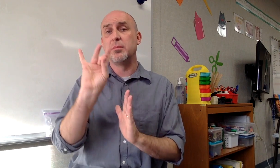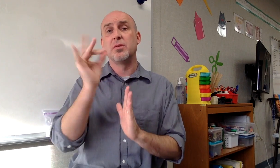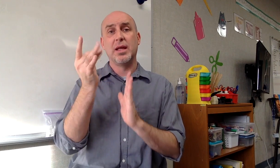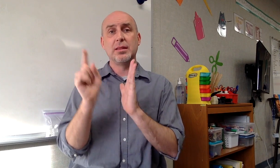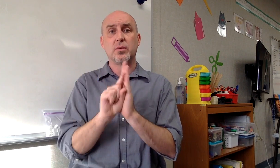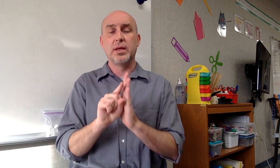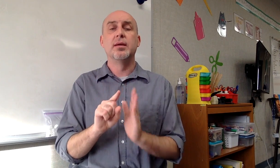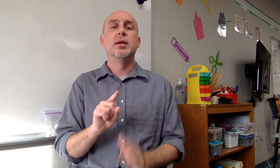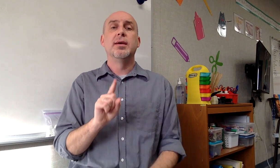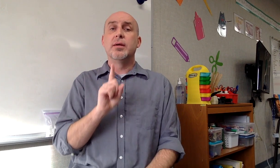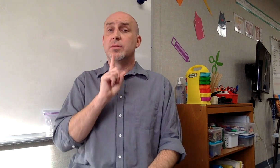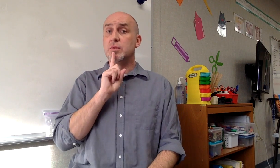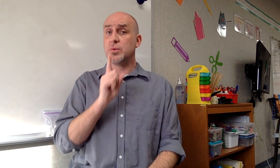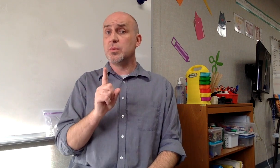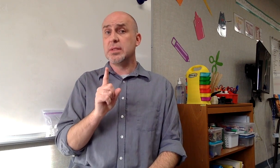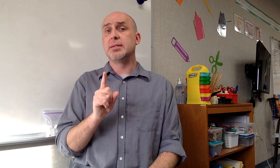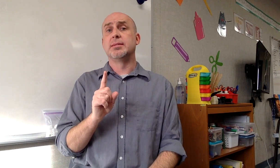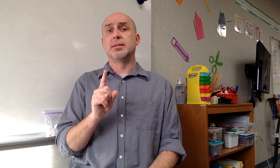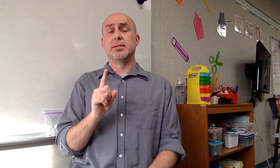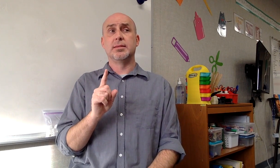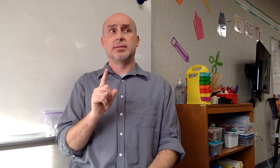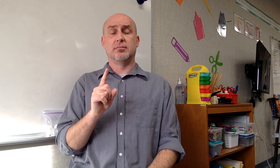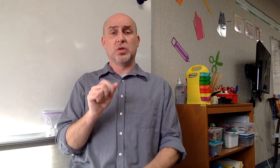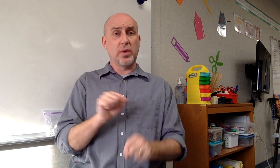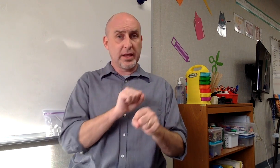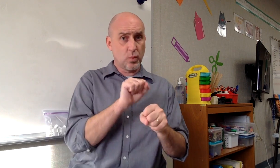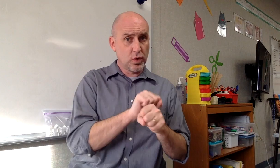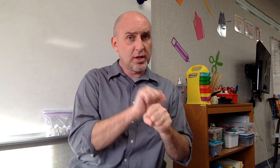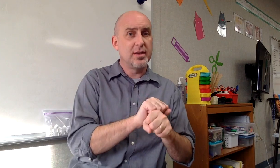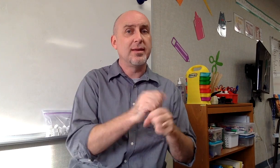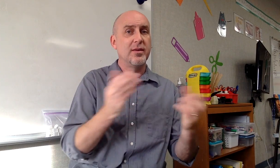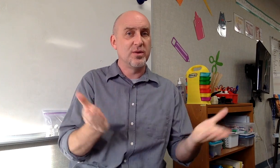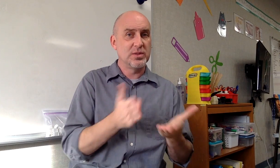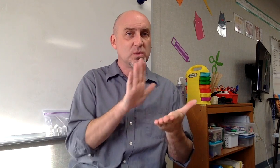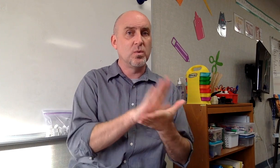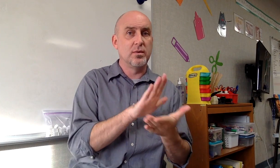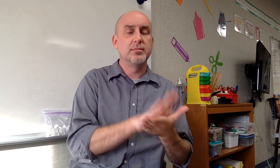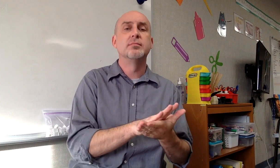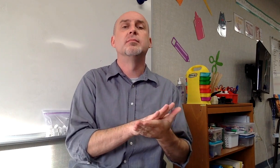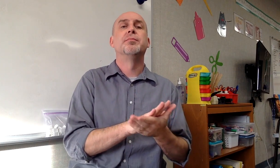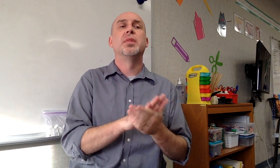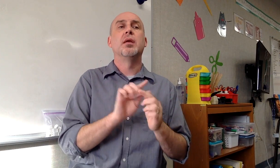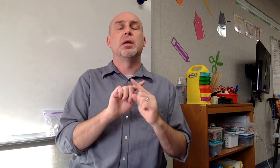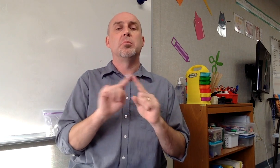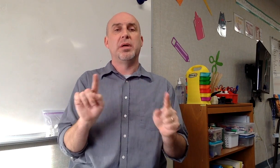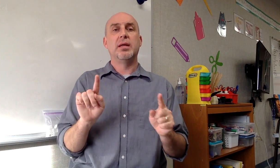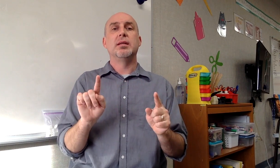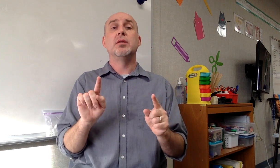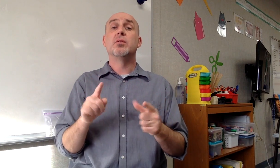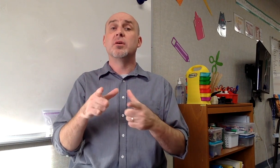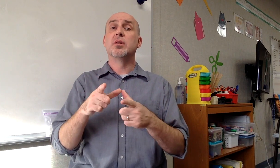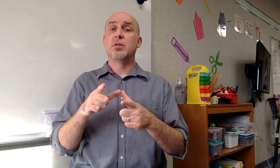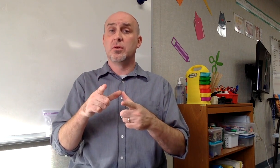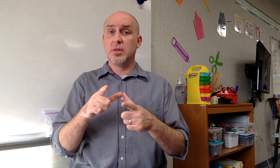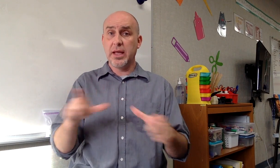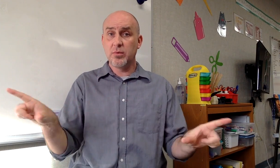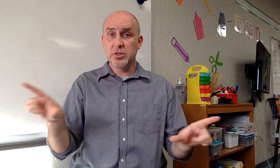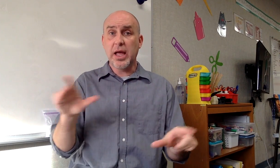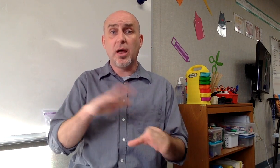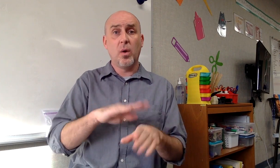they're 8th grade. The truth is I can work on it here at school, but either they're going to learn language at